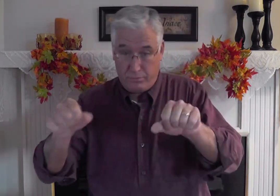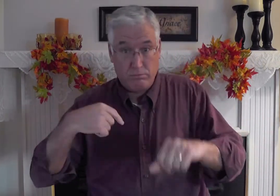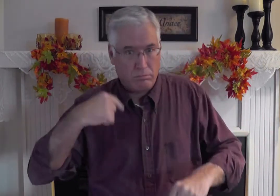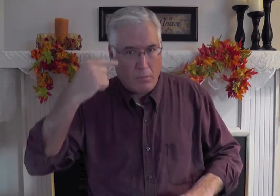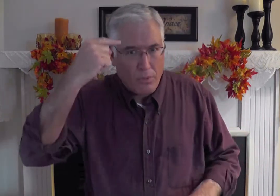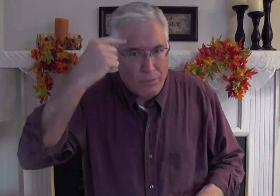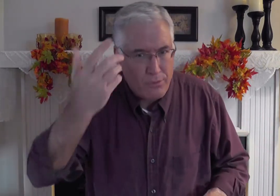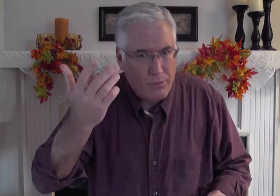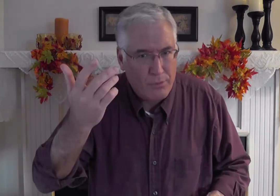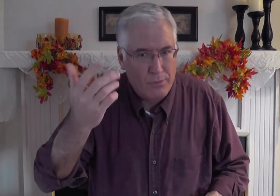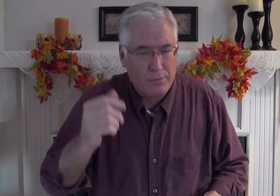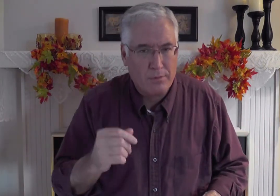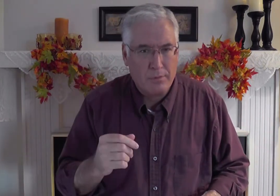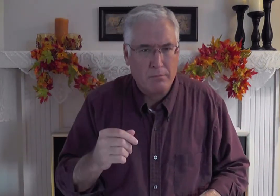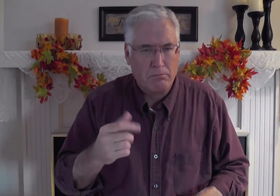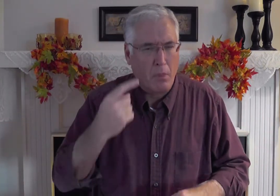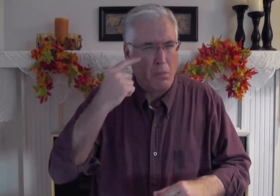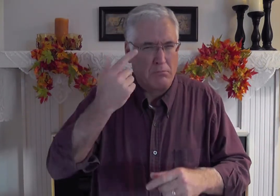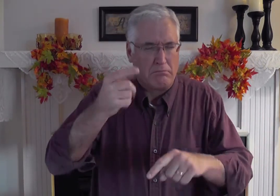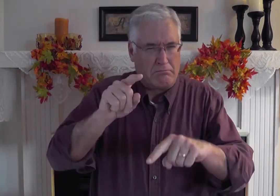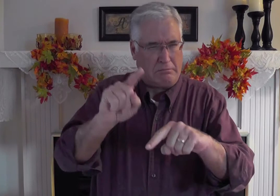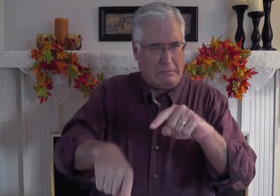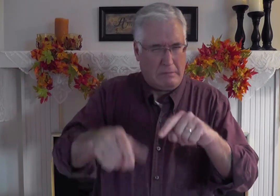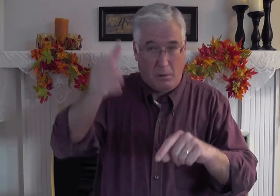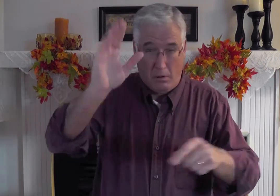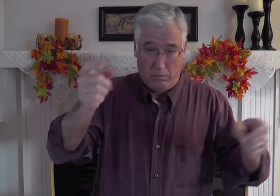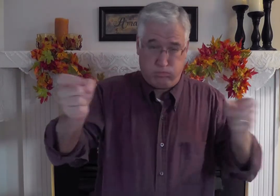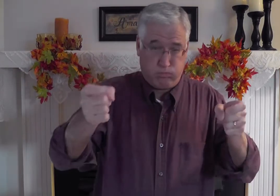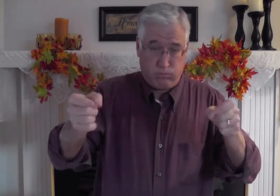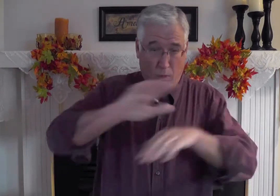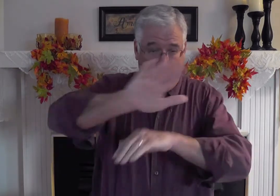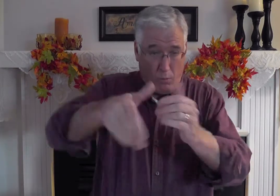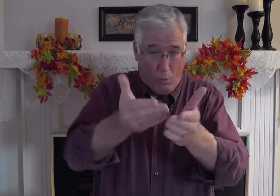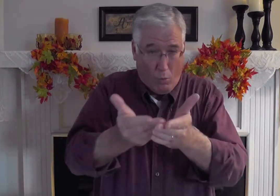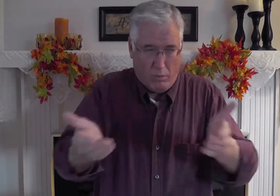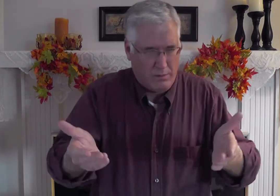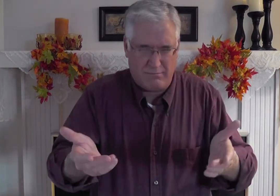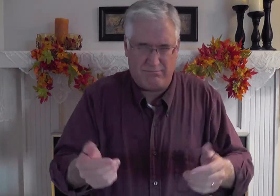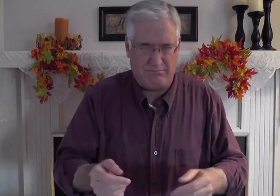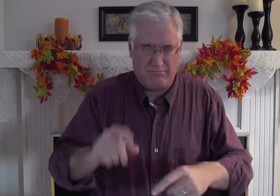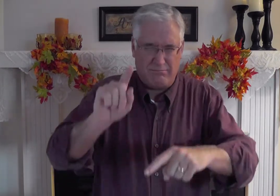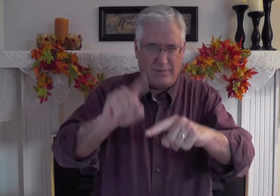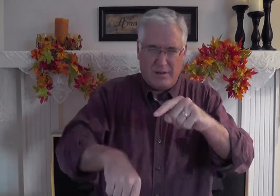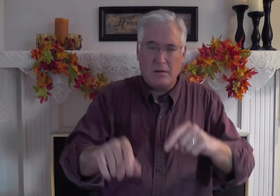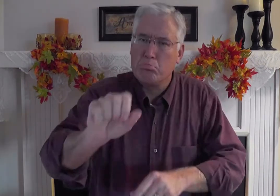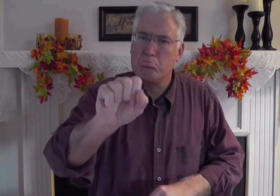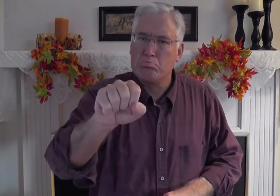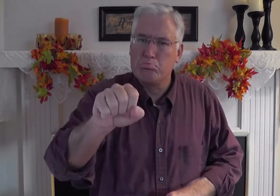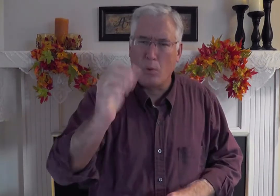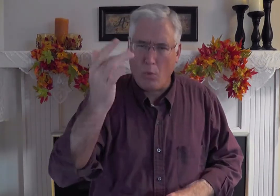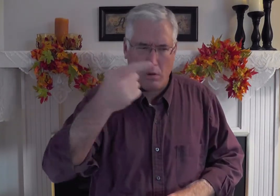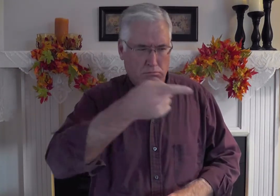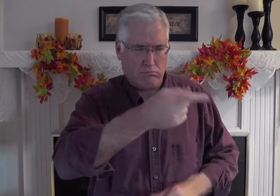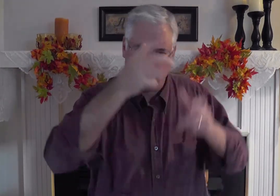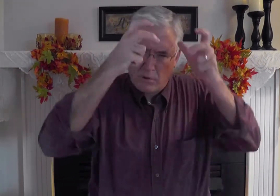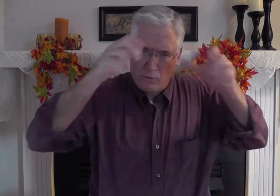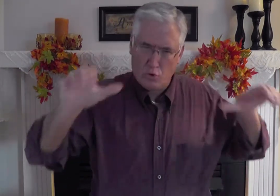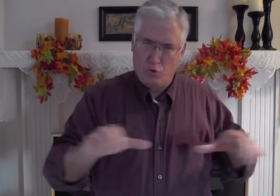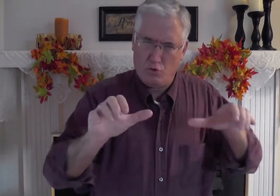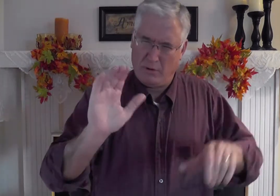and forth. That's what I thought. I thought God can't be sovereign over all things. Yes, that's